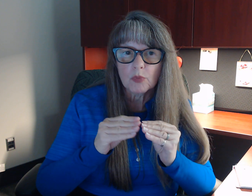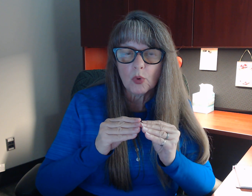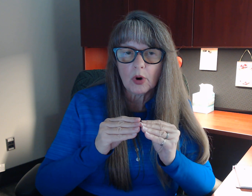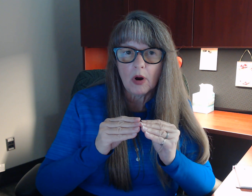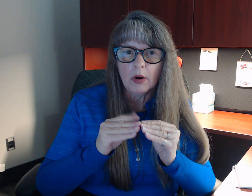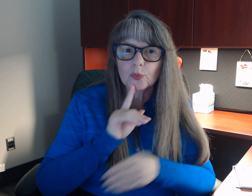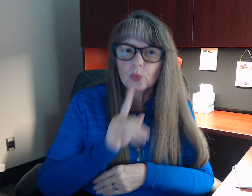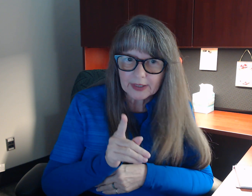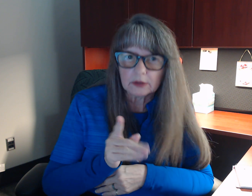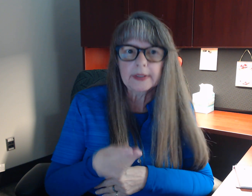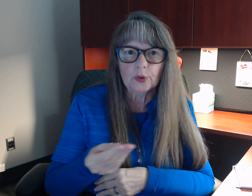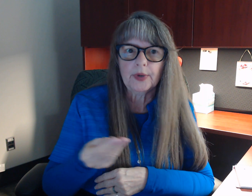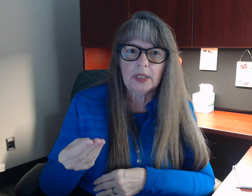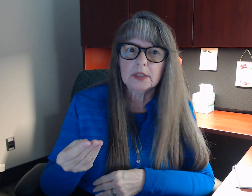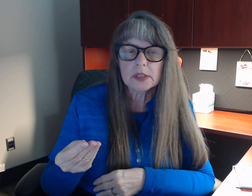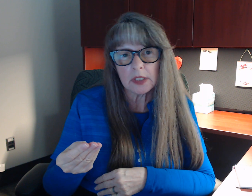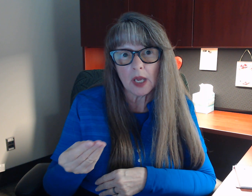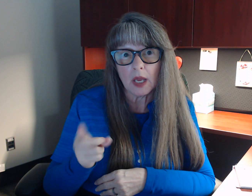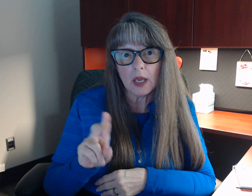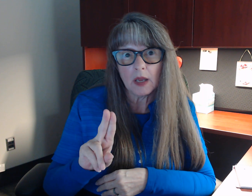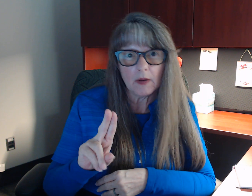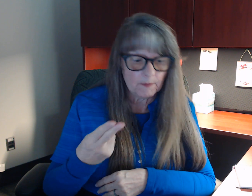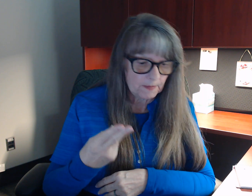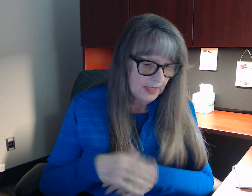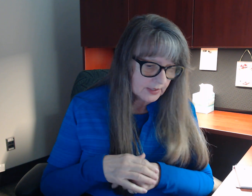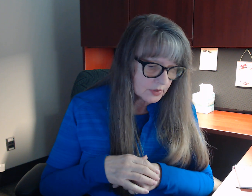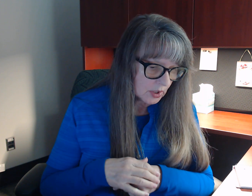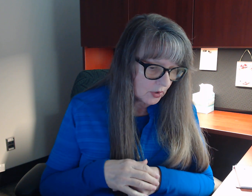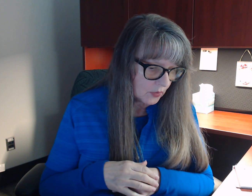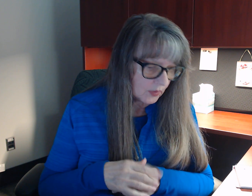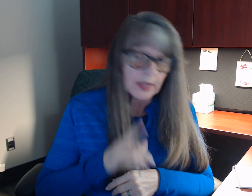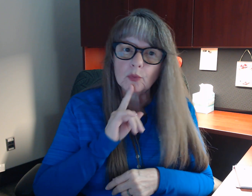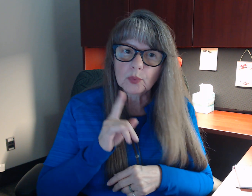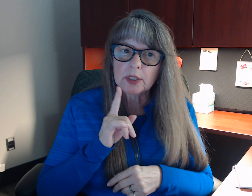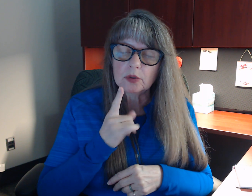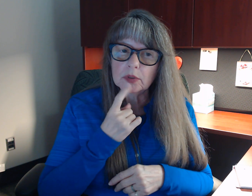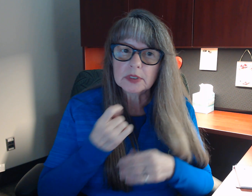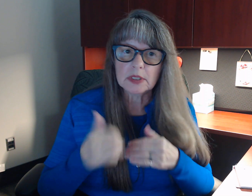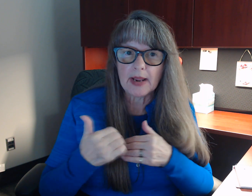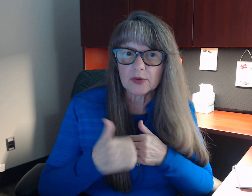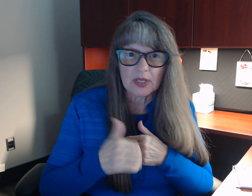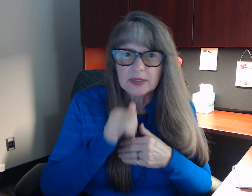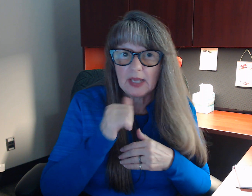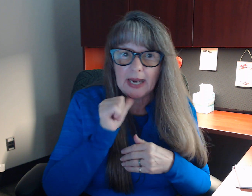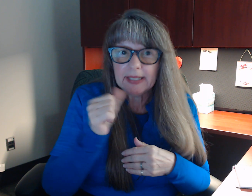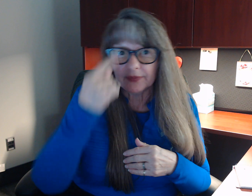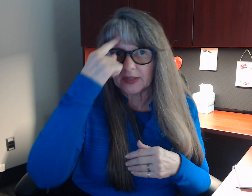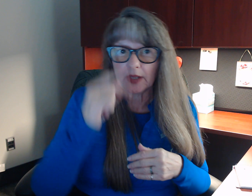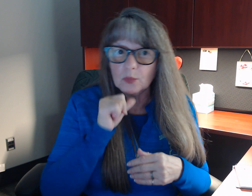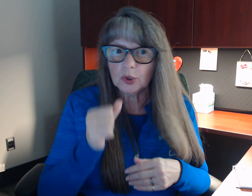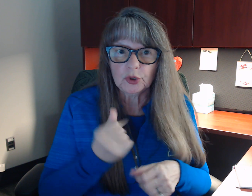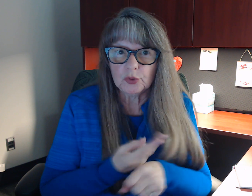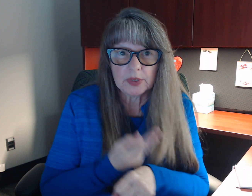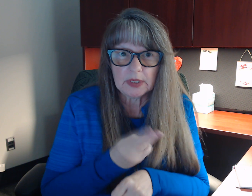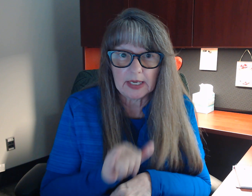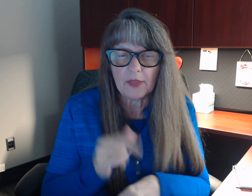more on real ingredients. Duh. So like real tomatoes, I didn't think they weren't using that. I thought